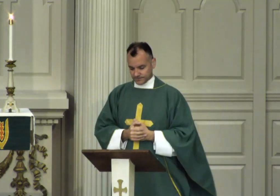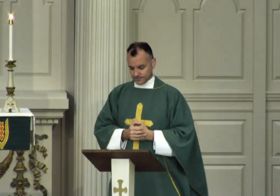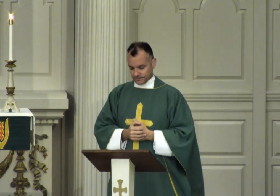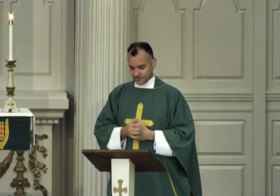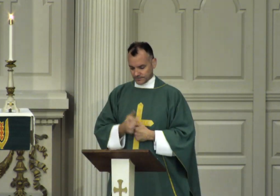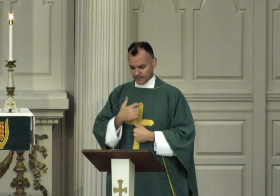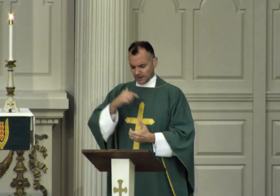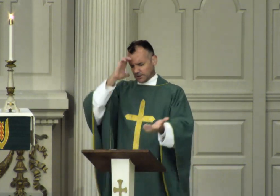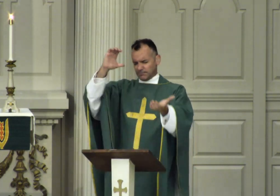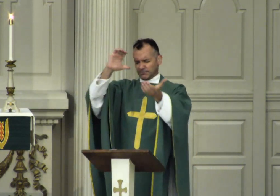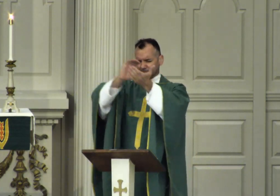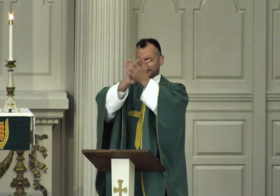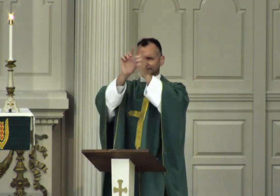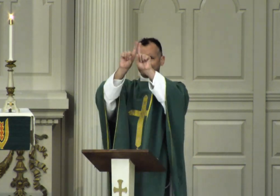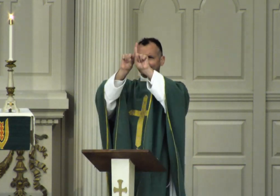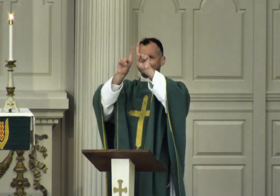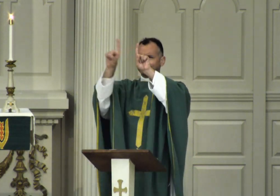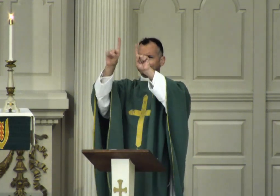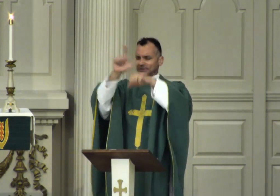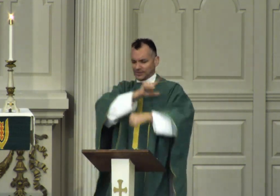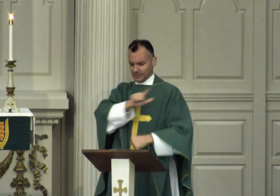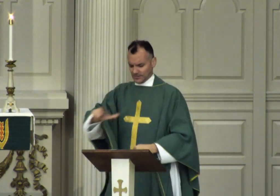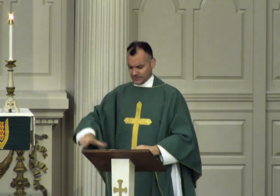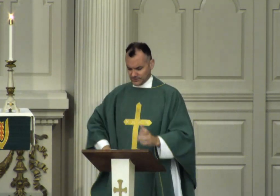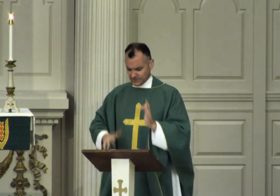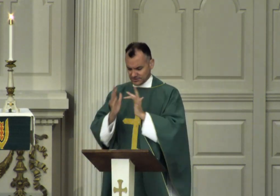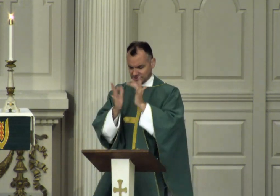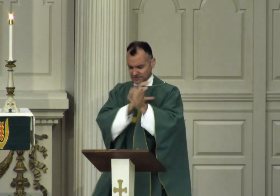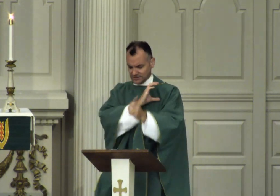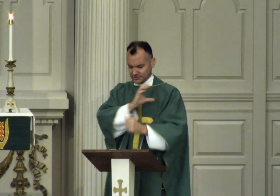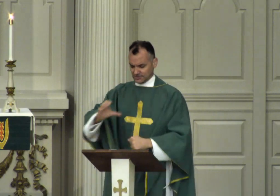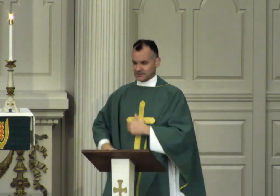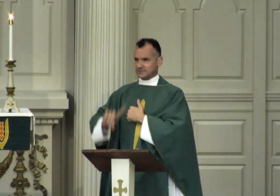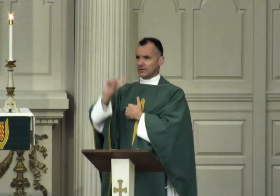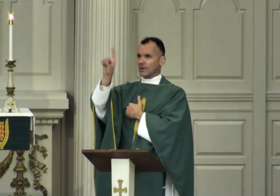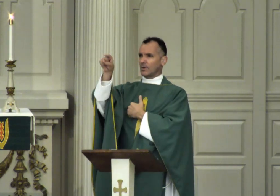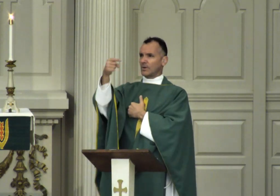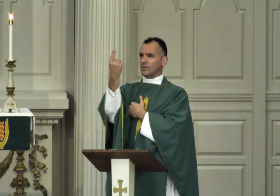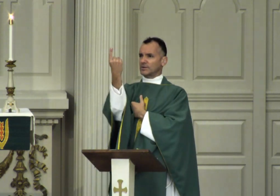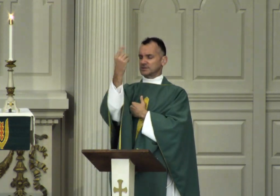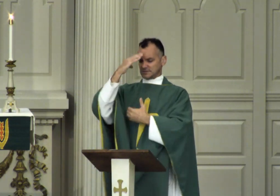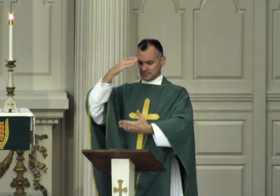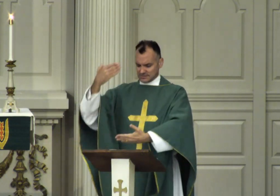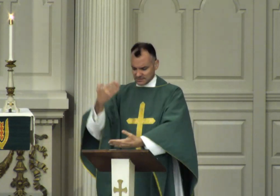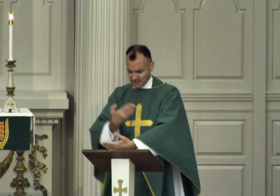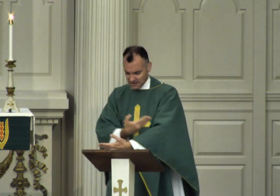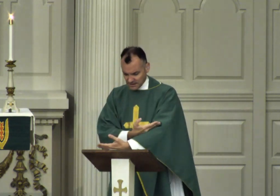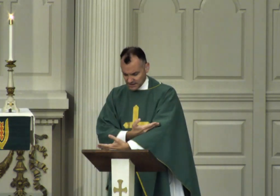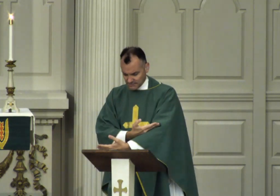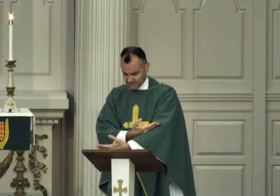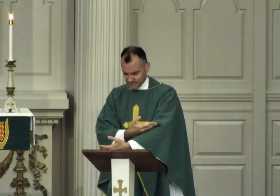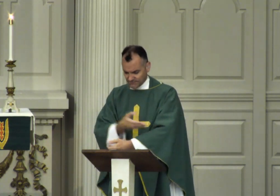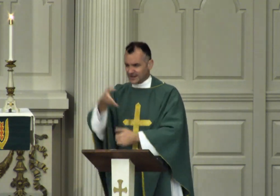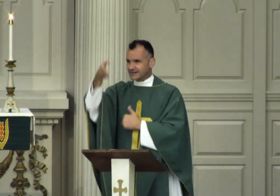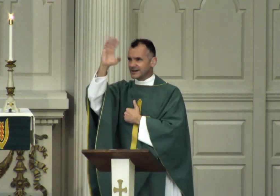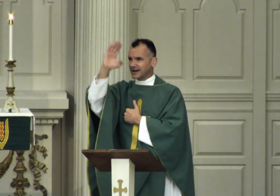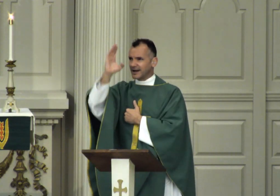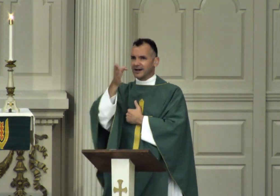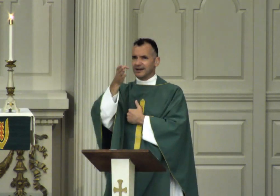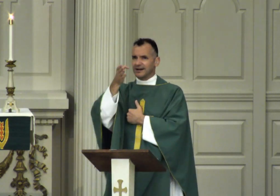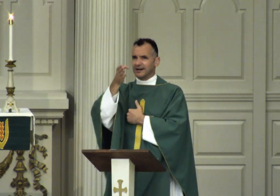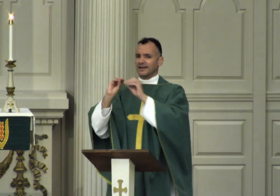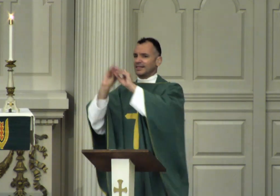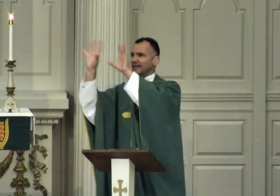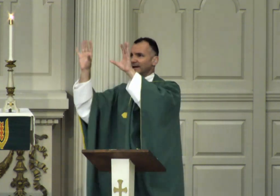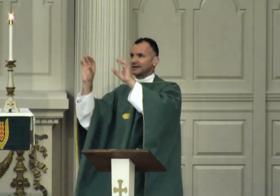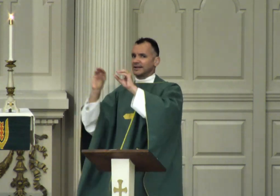invisible. I believe in one Lord Jesus Christ, the only begotten Son of God, born of the Father before all